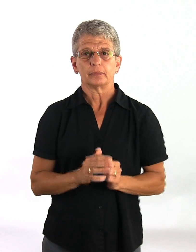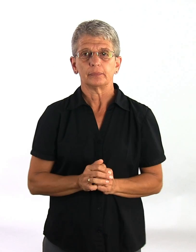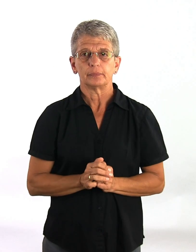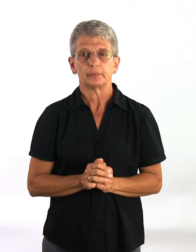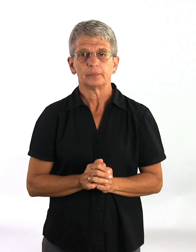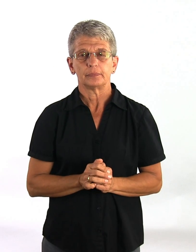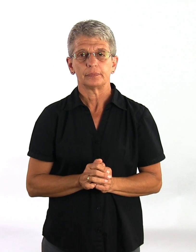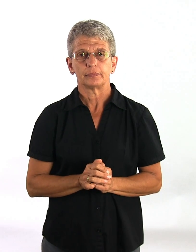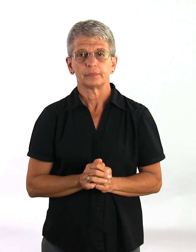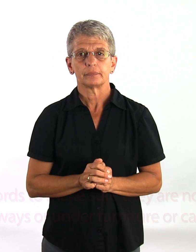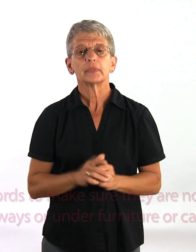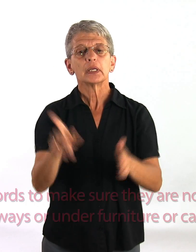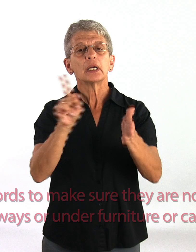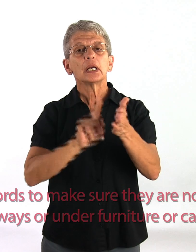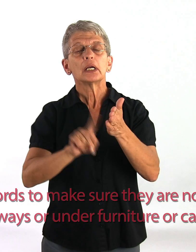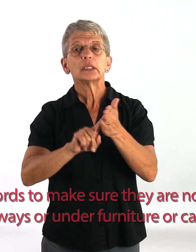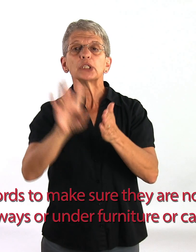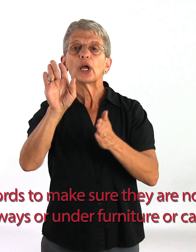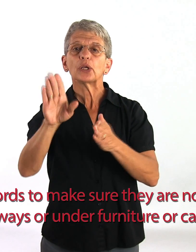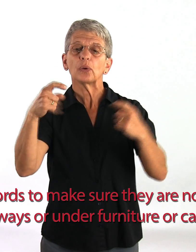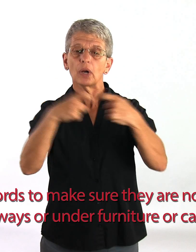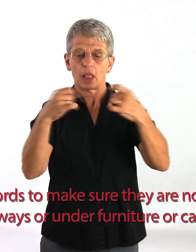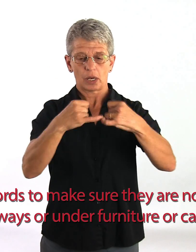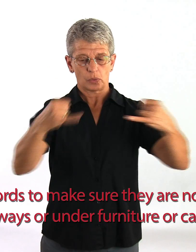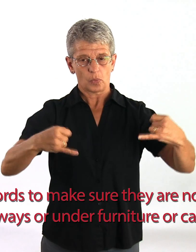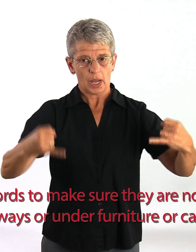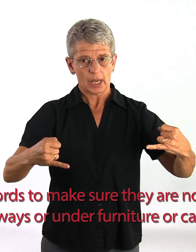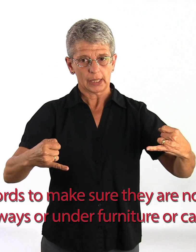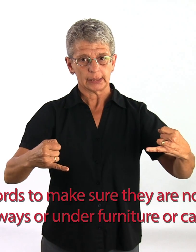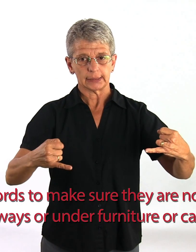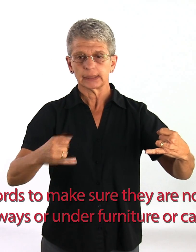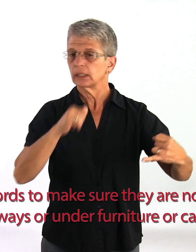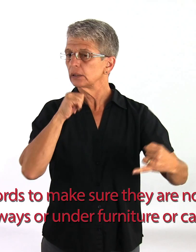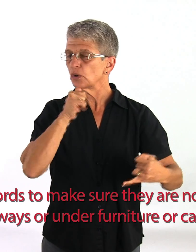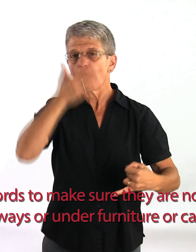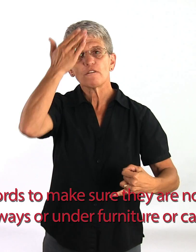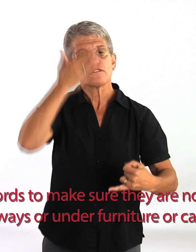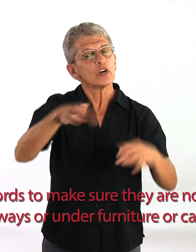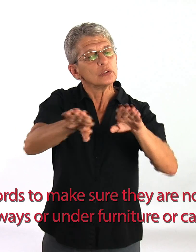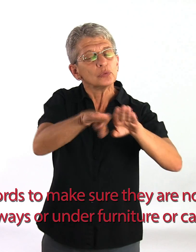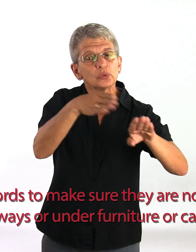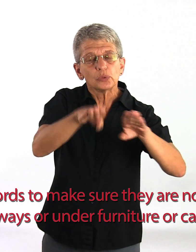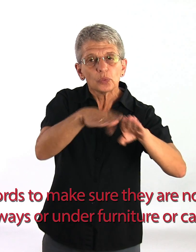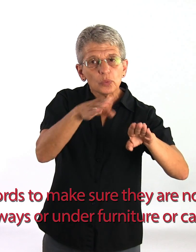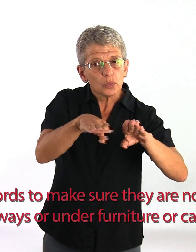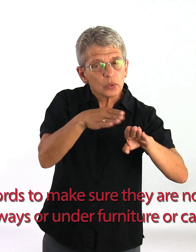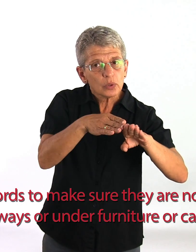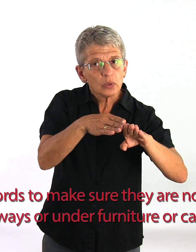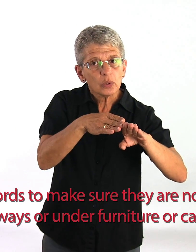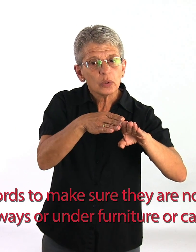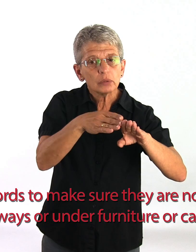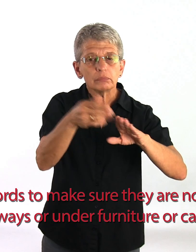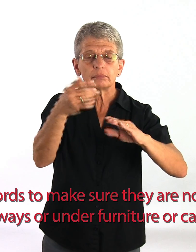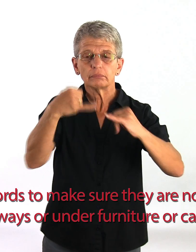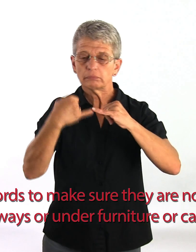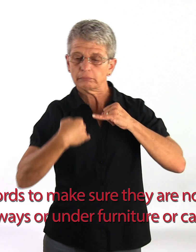Check electrical cords to make sure they are not running across the doorways or under furniture or carpet.